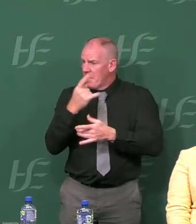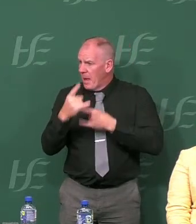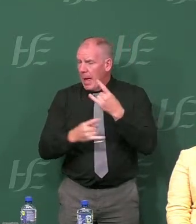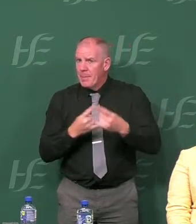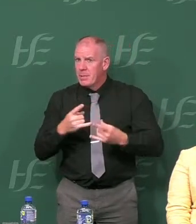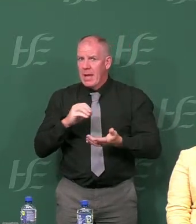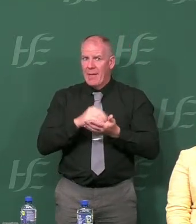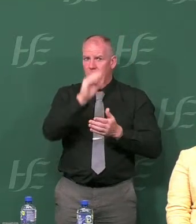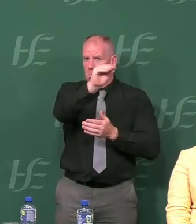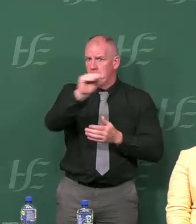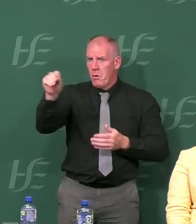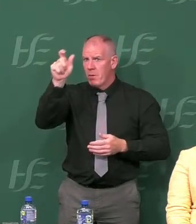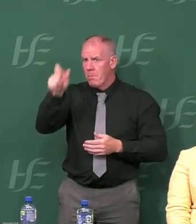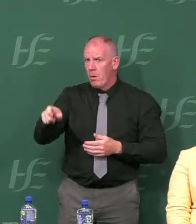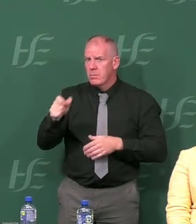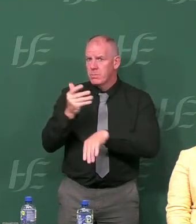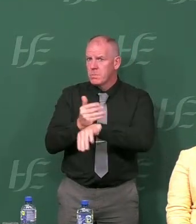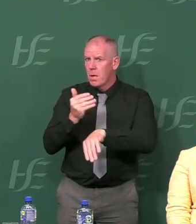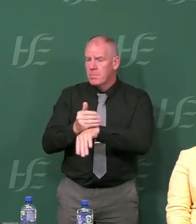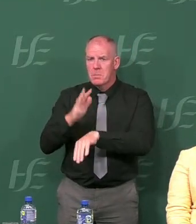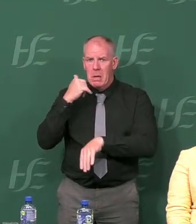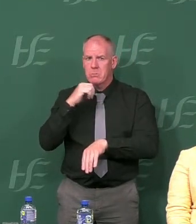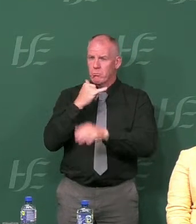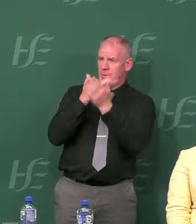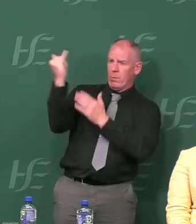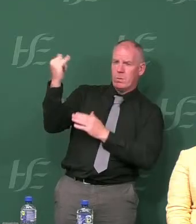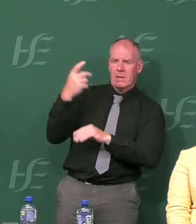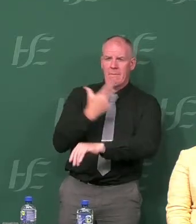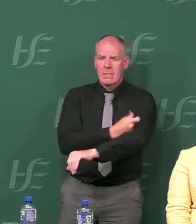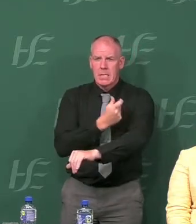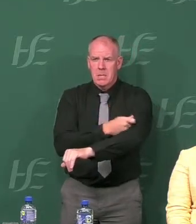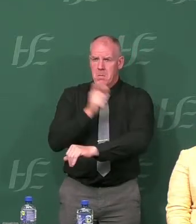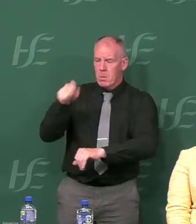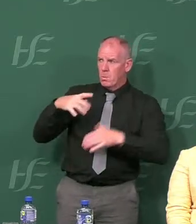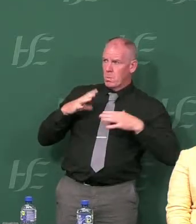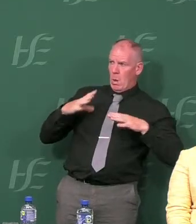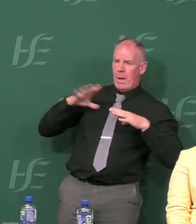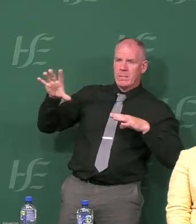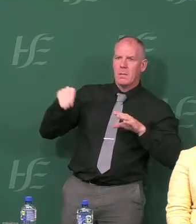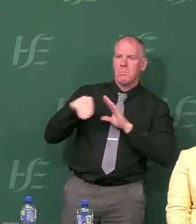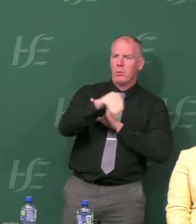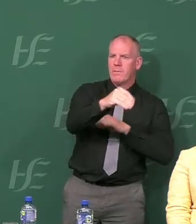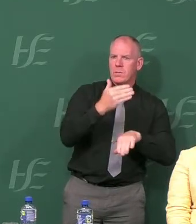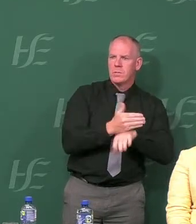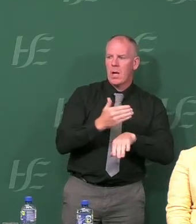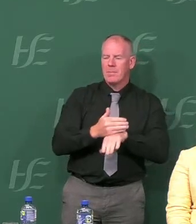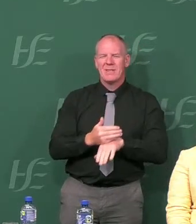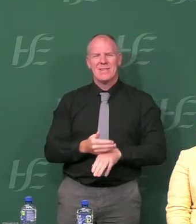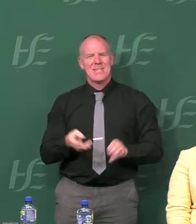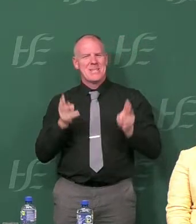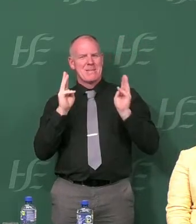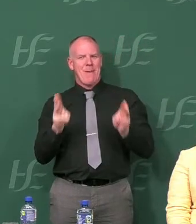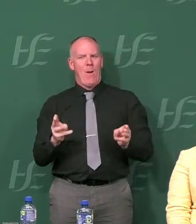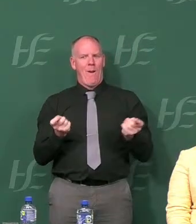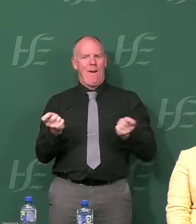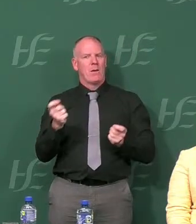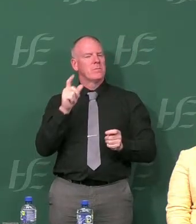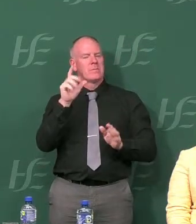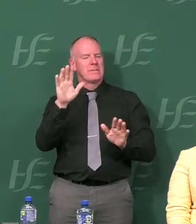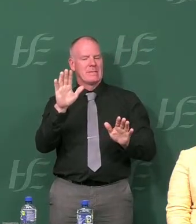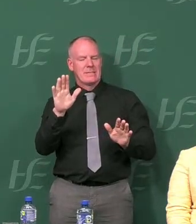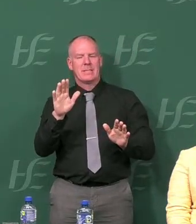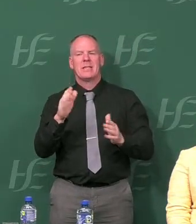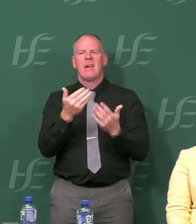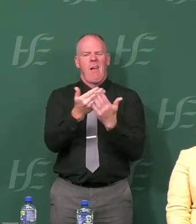to a different role because they've refused vaccination? Well, specifically, it's not so much the powers, but health legislation